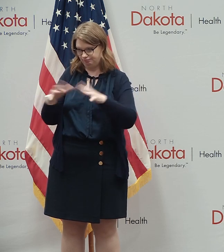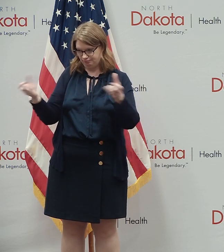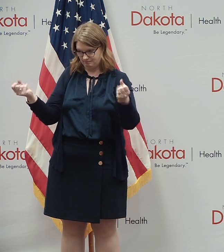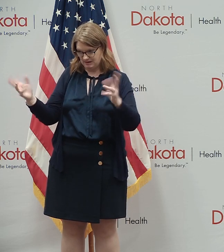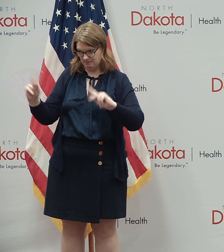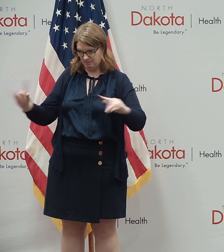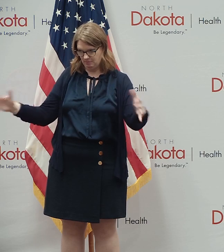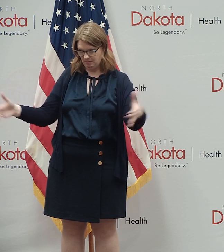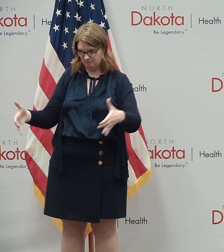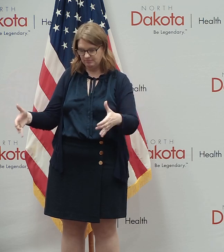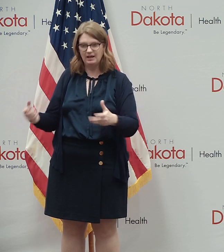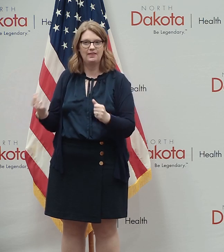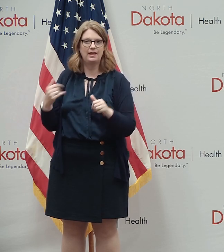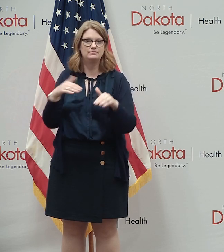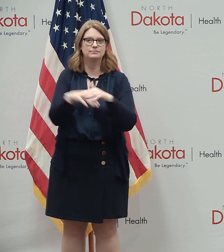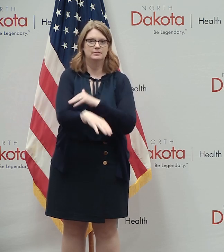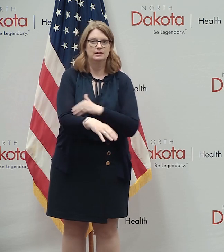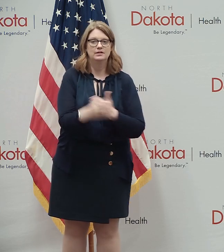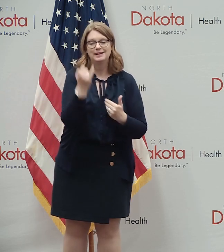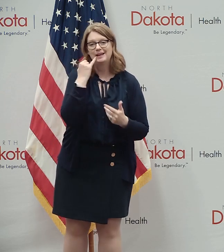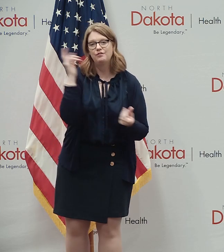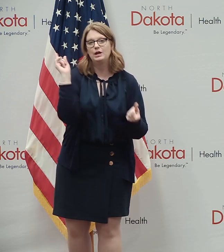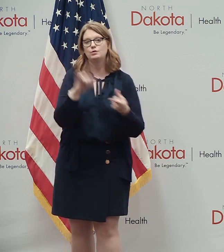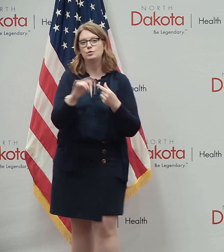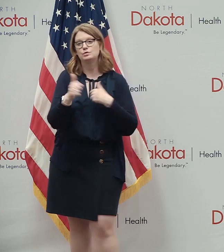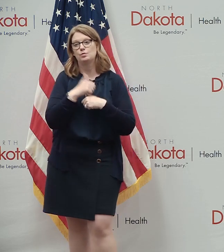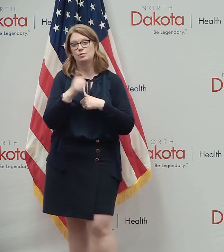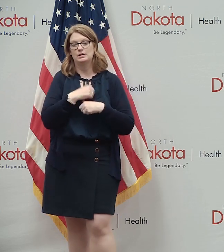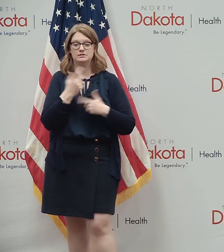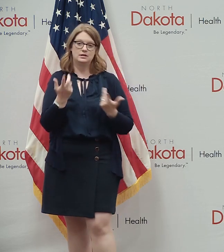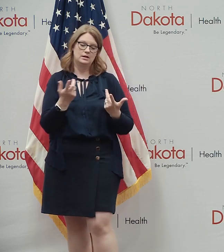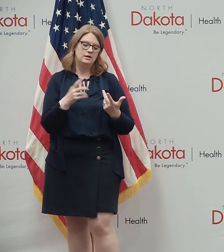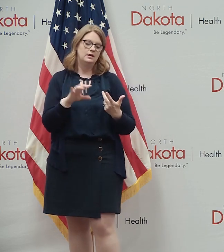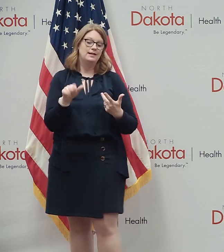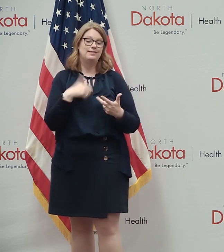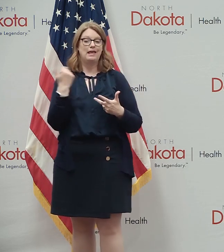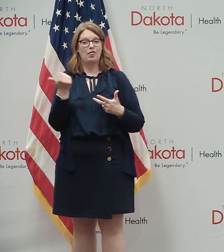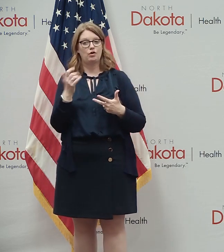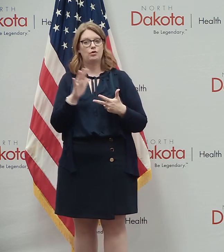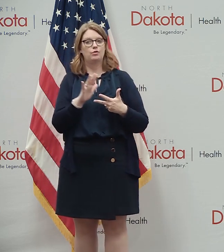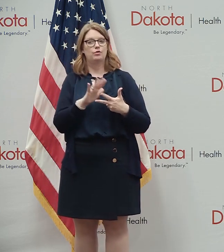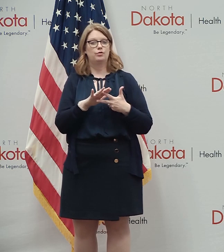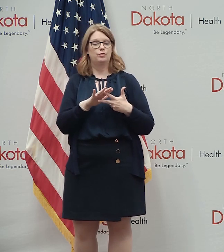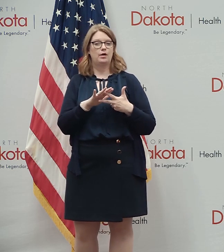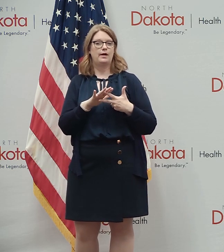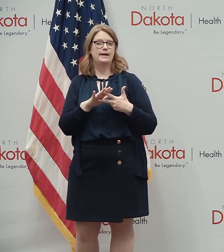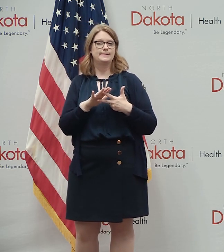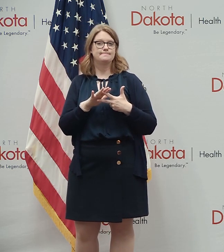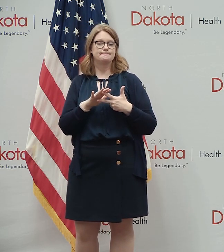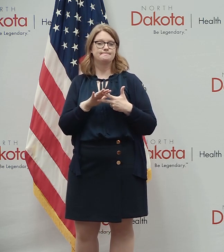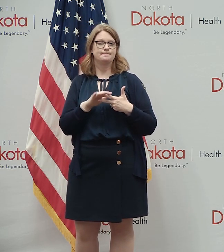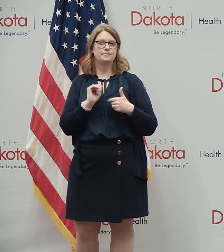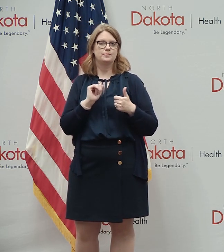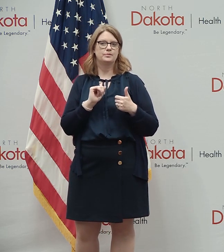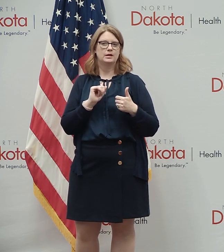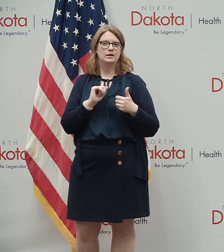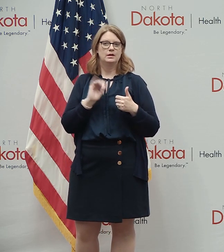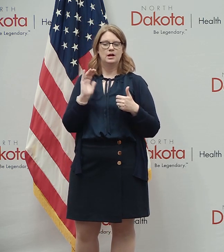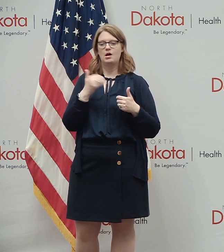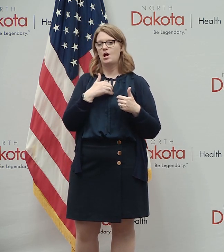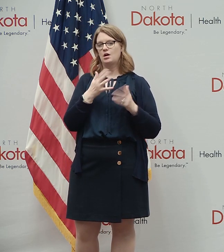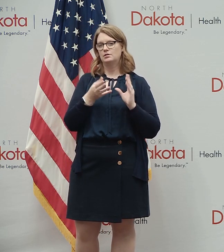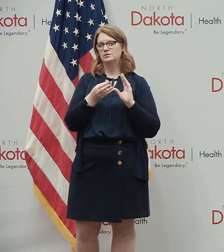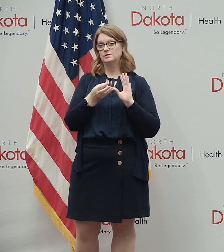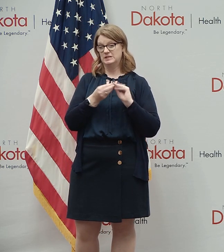most of the risk for the residents we're working to protect. So that's one. The other is we know that when you just take a look at our cases,